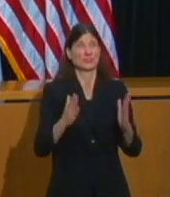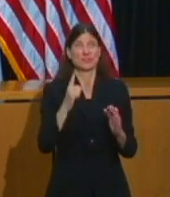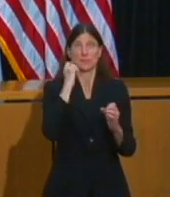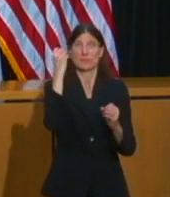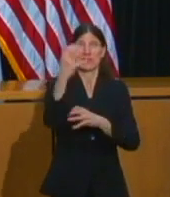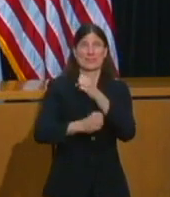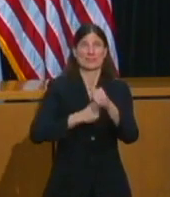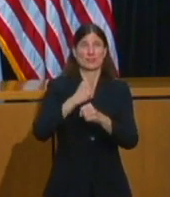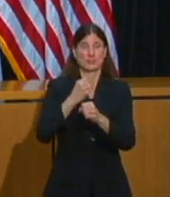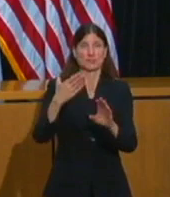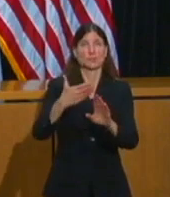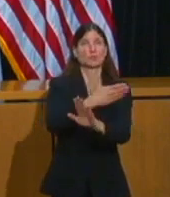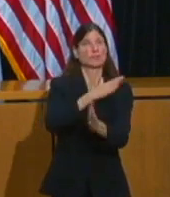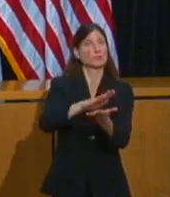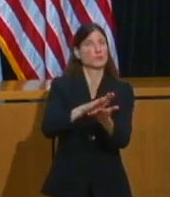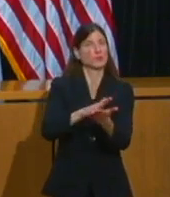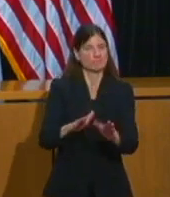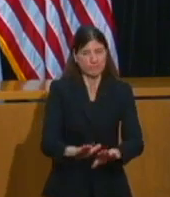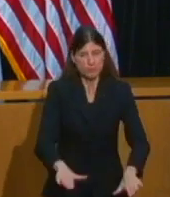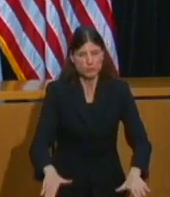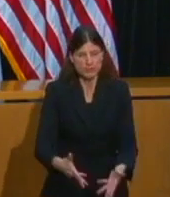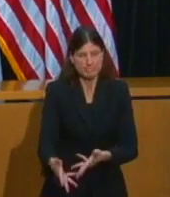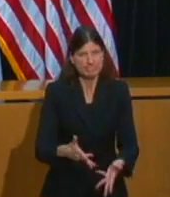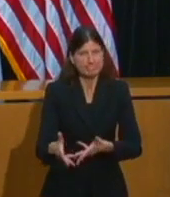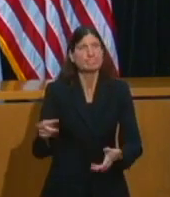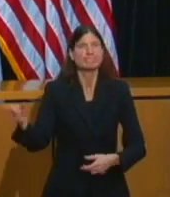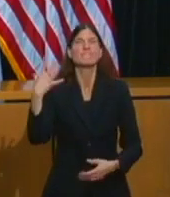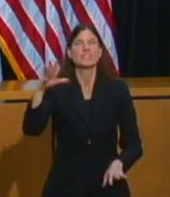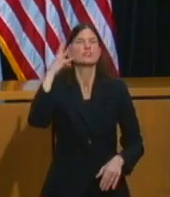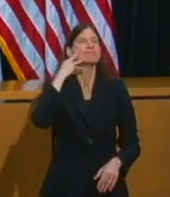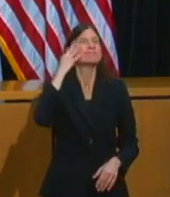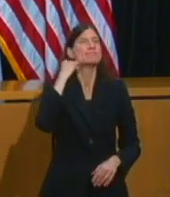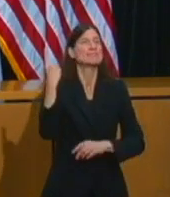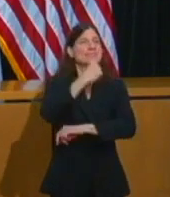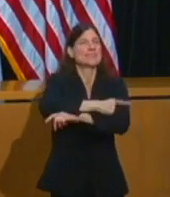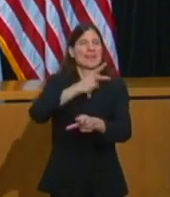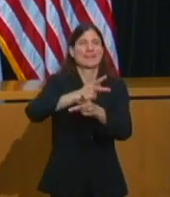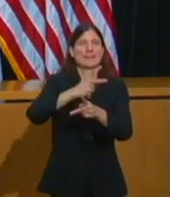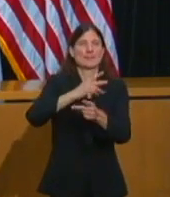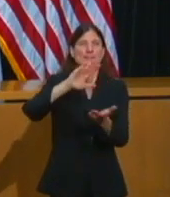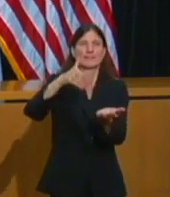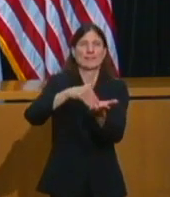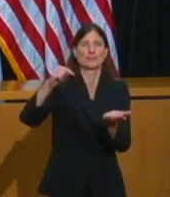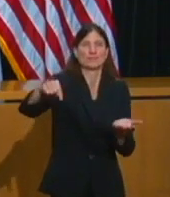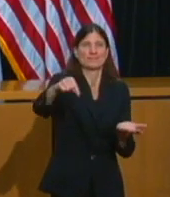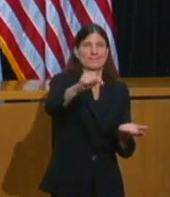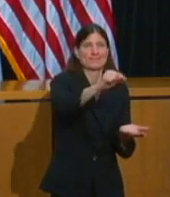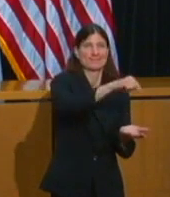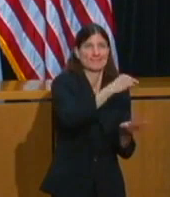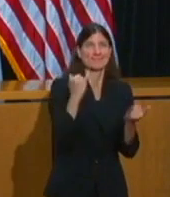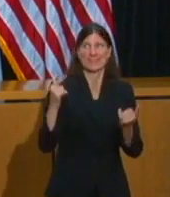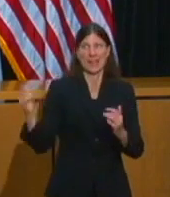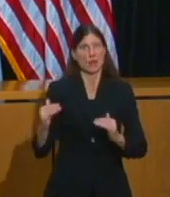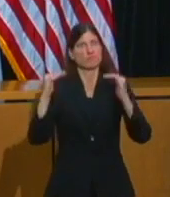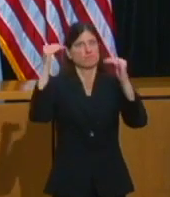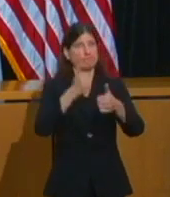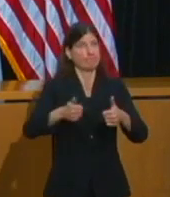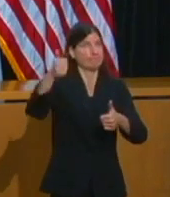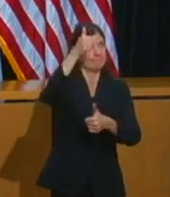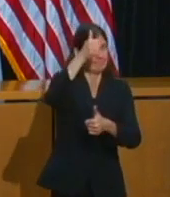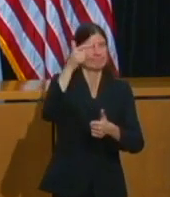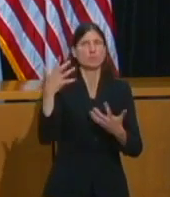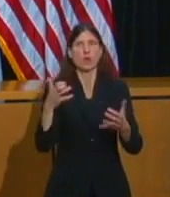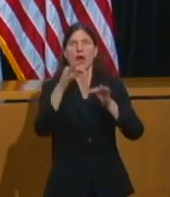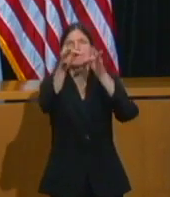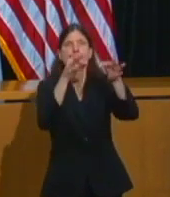ever. And I am happy today to highlight some of the important work that has been happening this week to reopen childcare